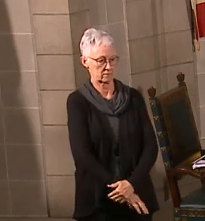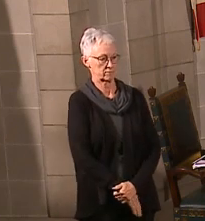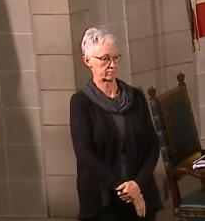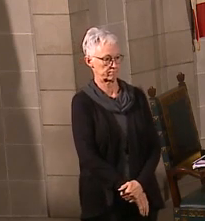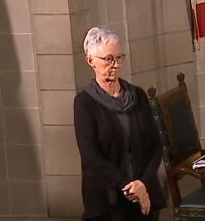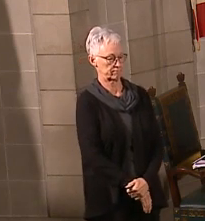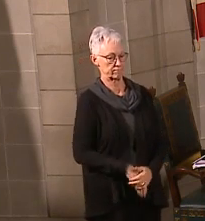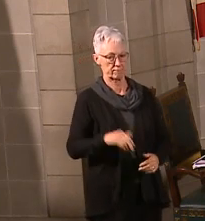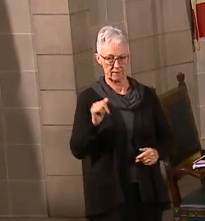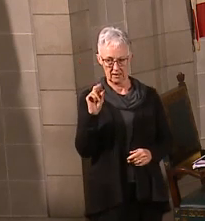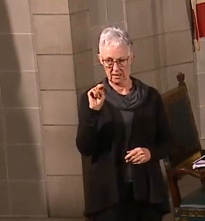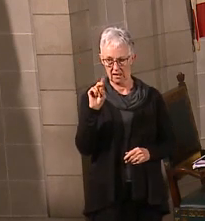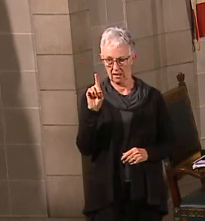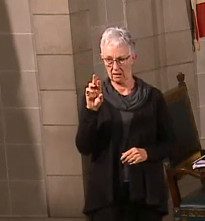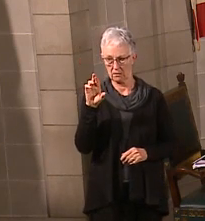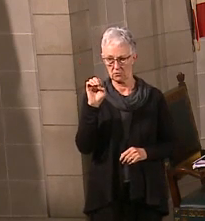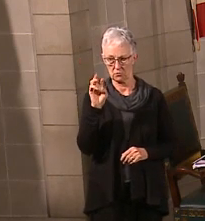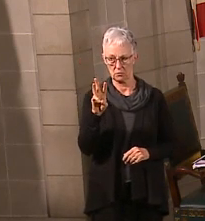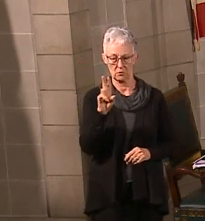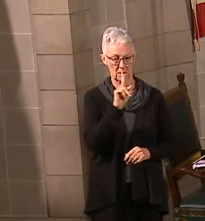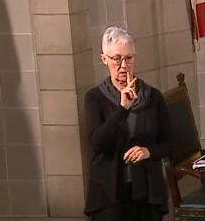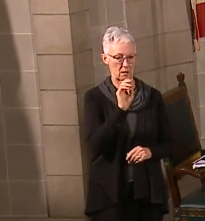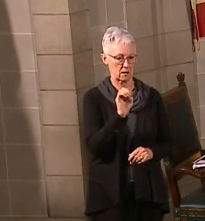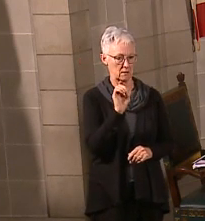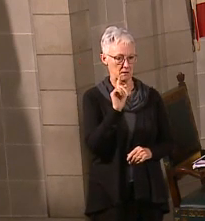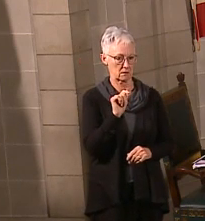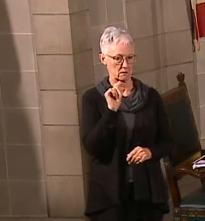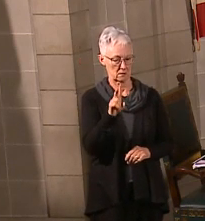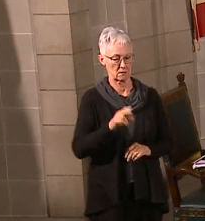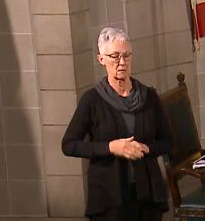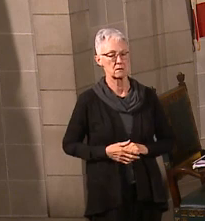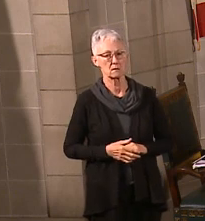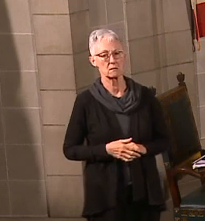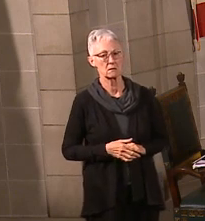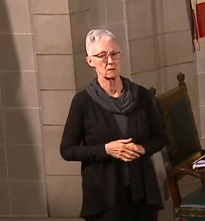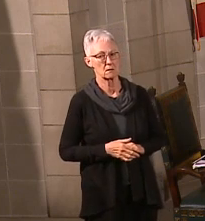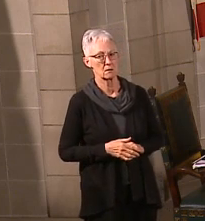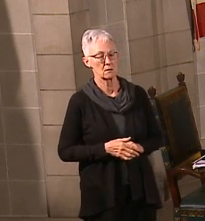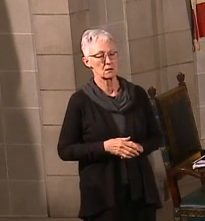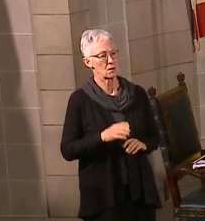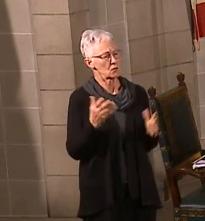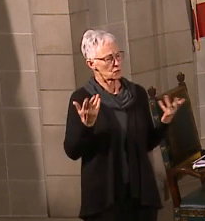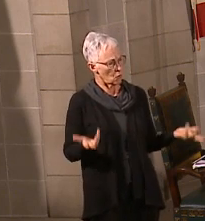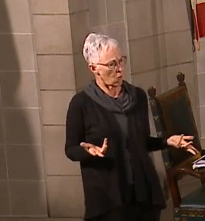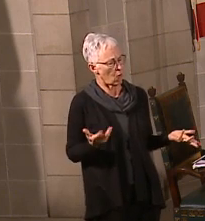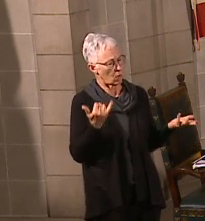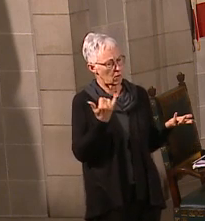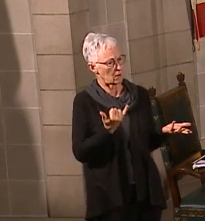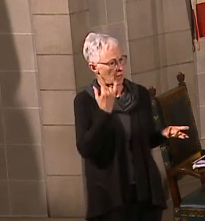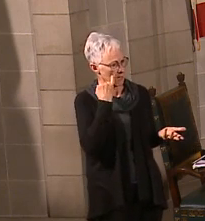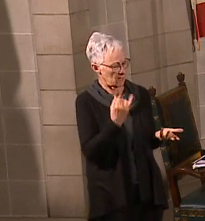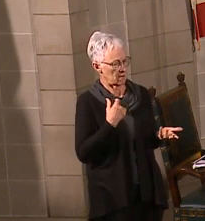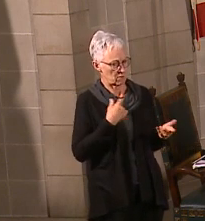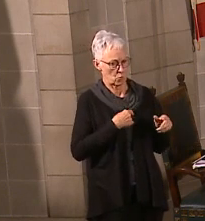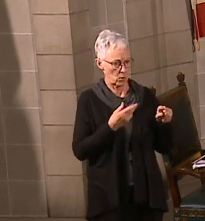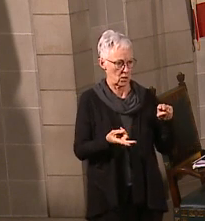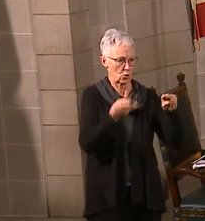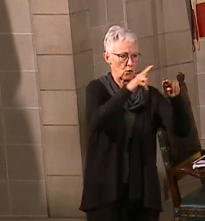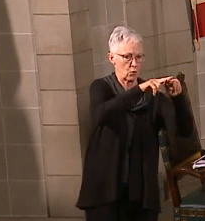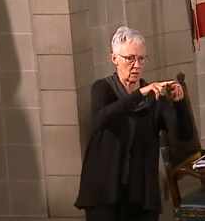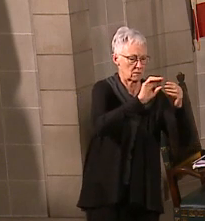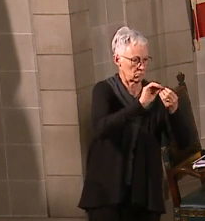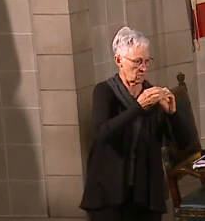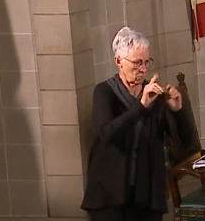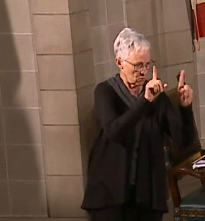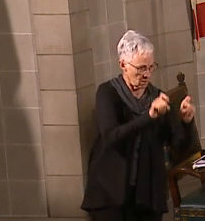Andrew Ozaki, KETV. How much will increased testing and having the capacity to random test play in